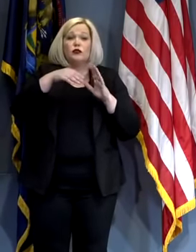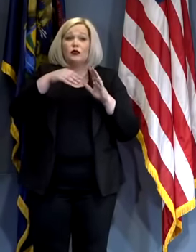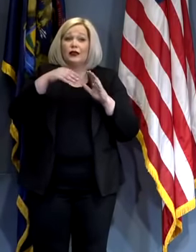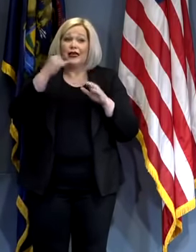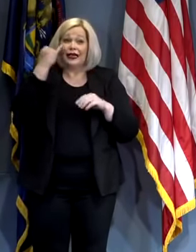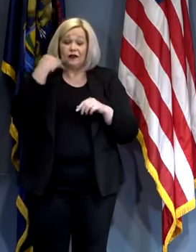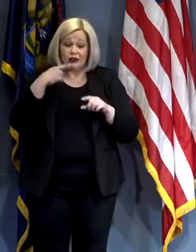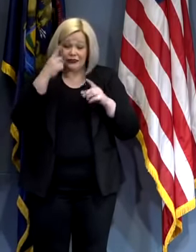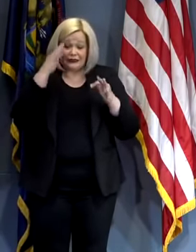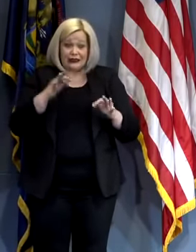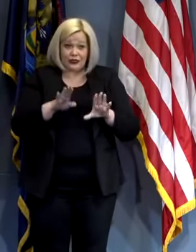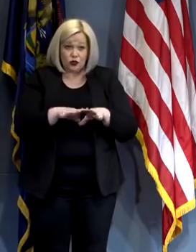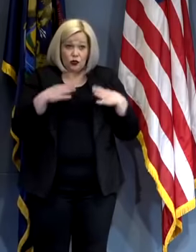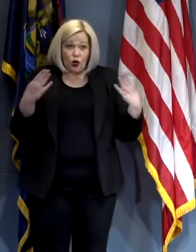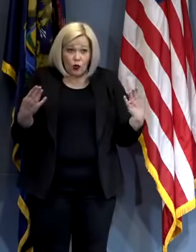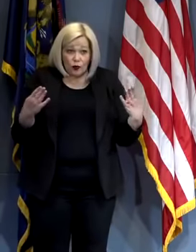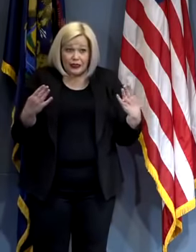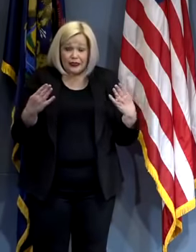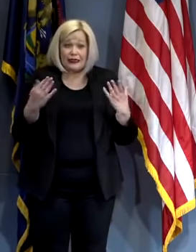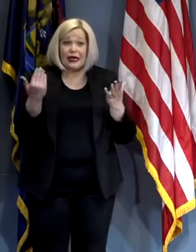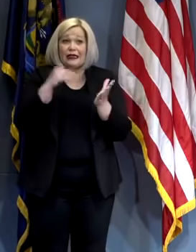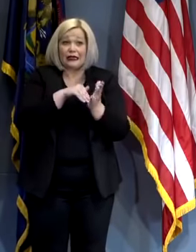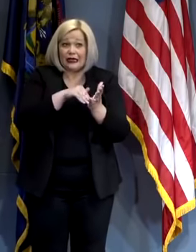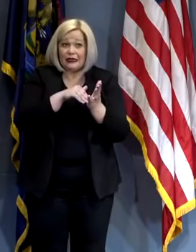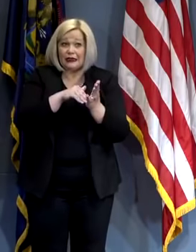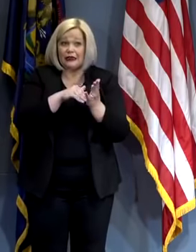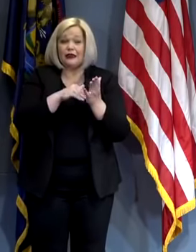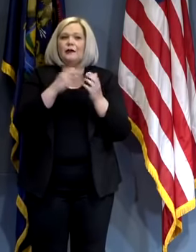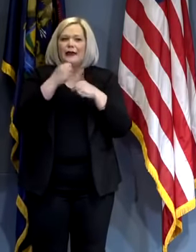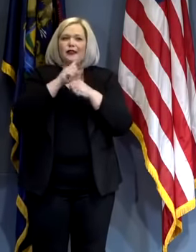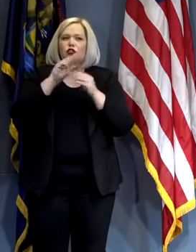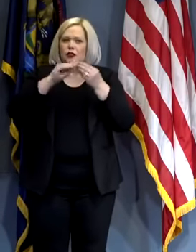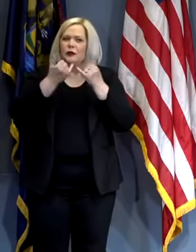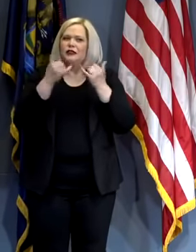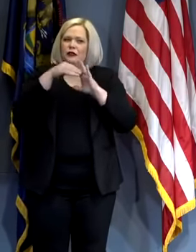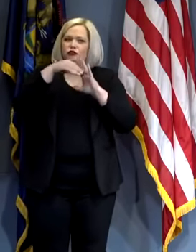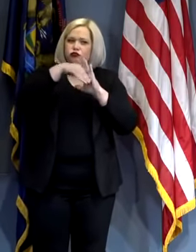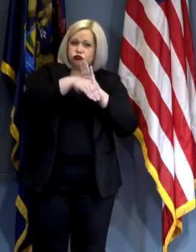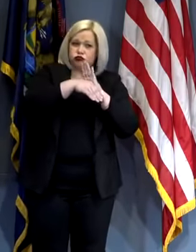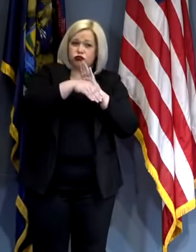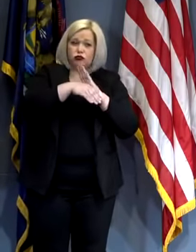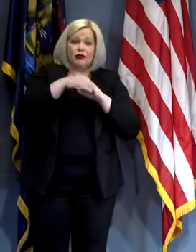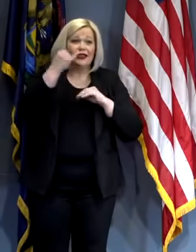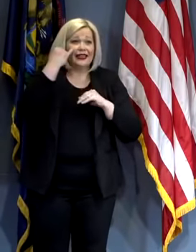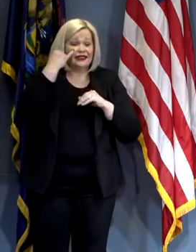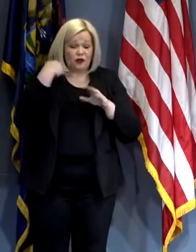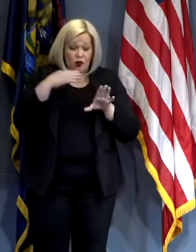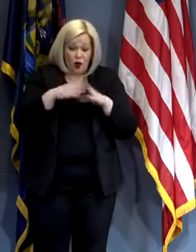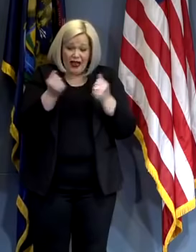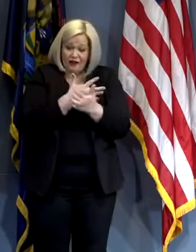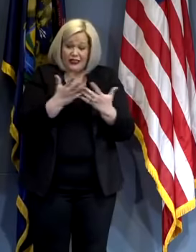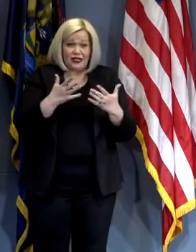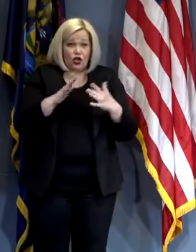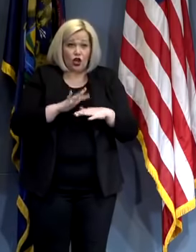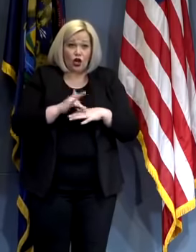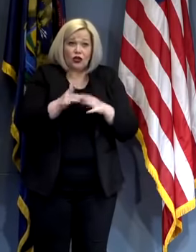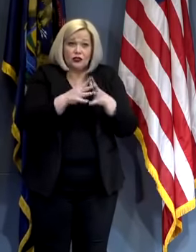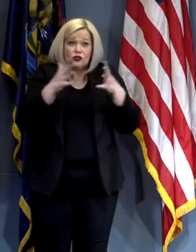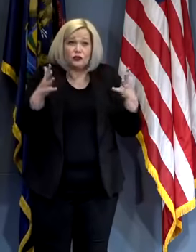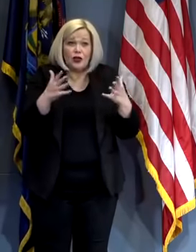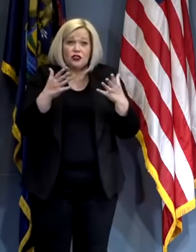these social distancing measures too soon or too abruptly could cause another peak, which may be even higher than the